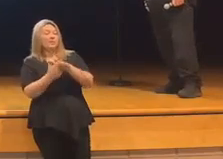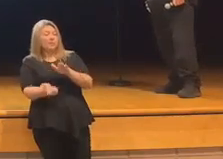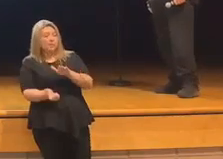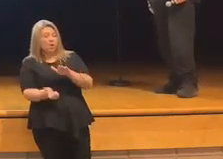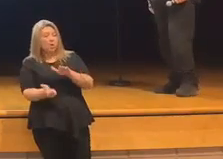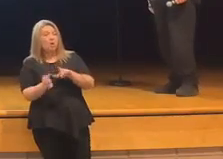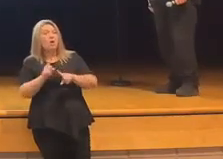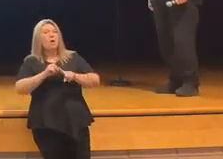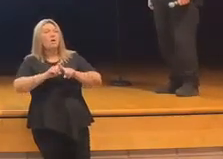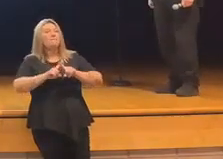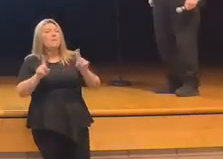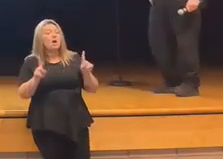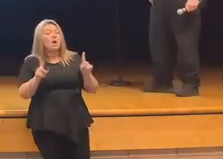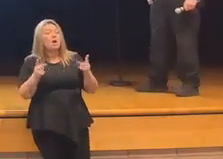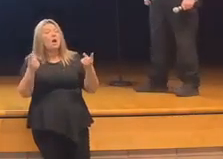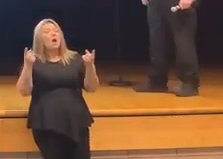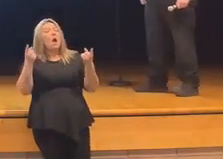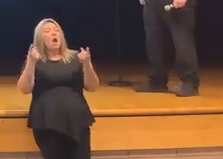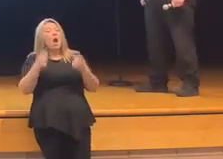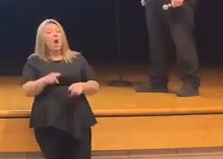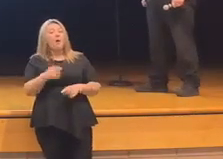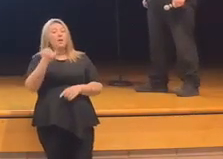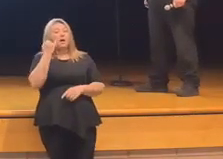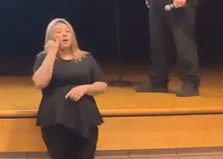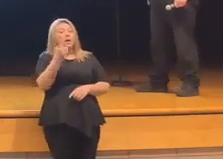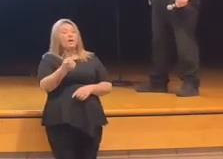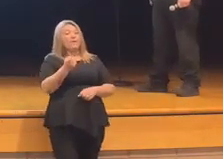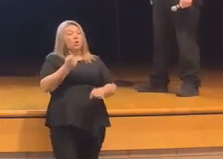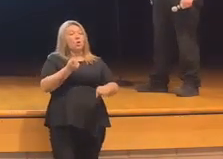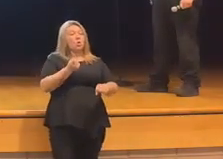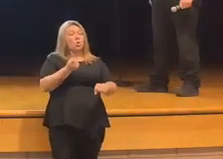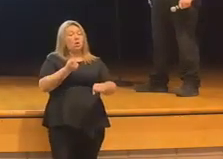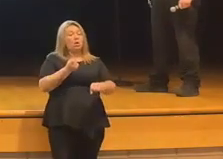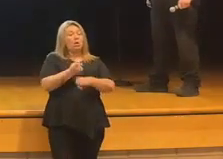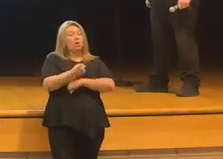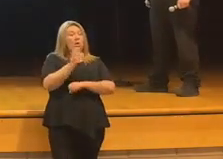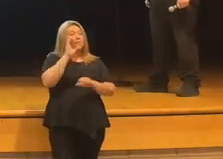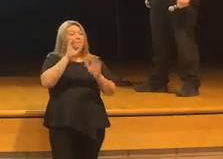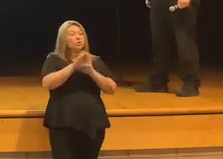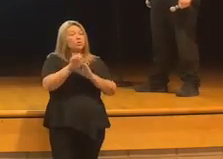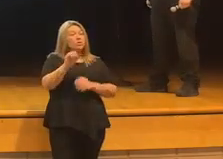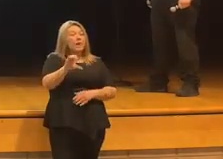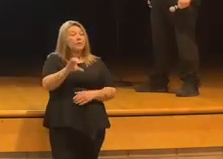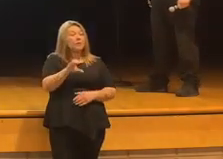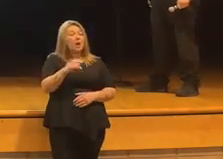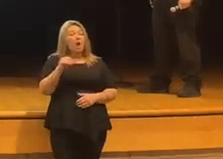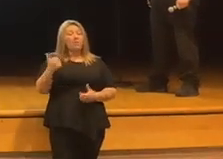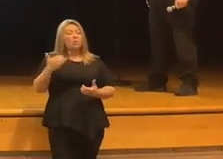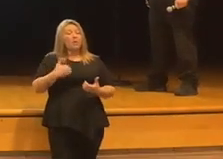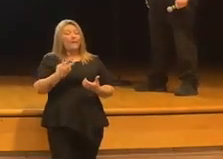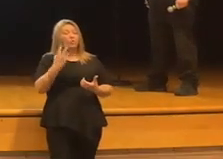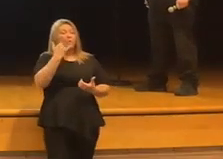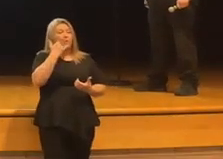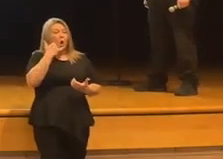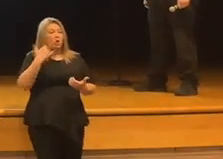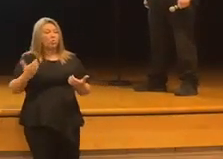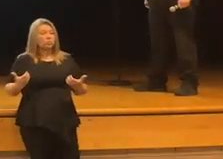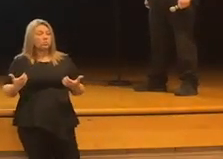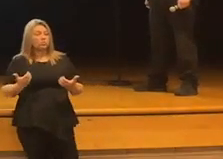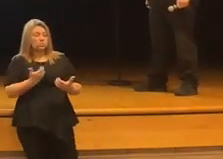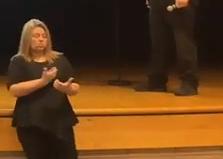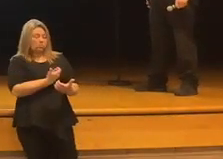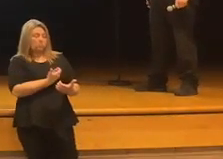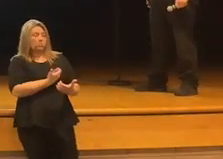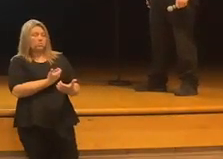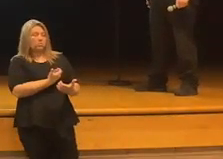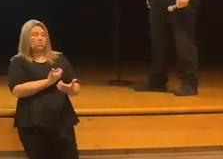happens when you send a picture and the person on the other end happens to have two phones? Because most people I know carry two phones,